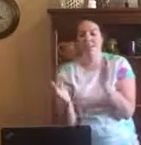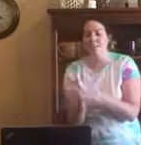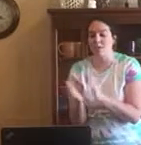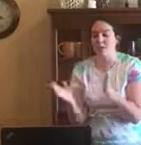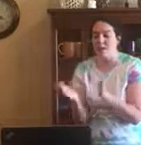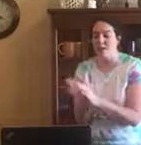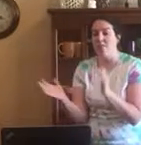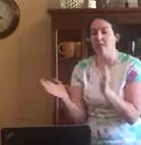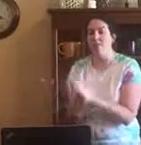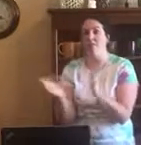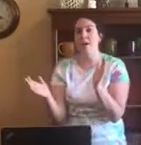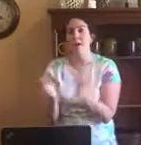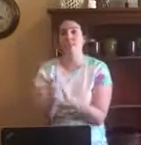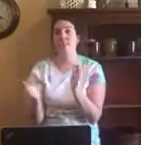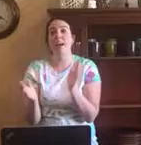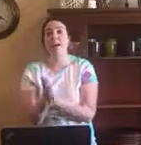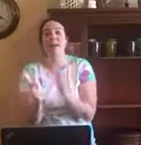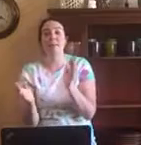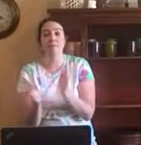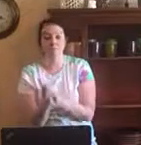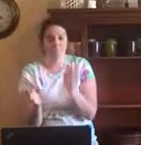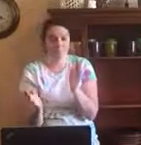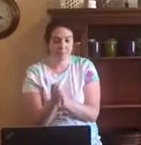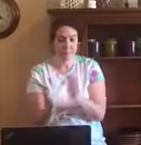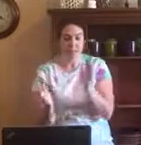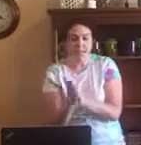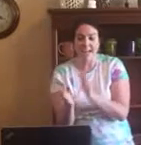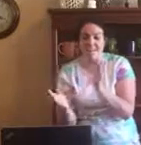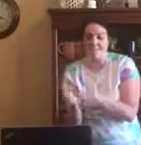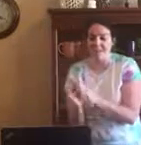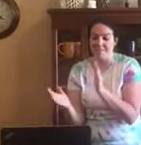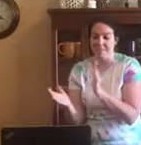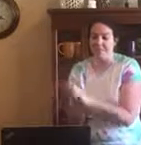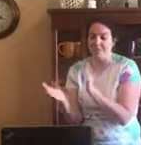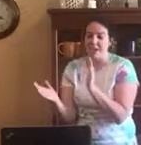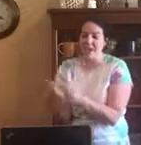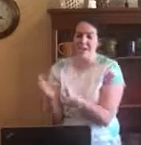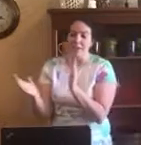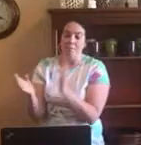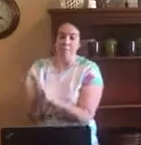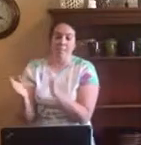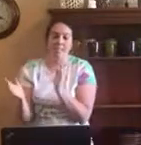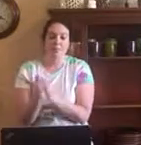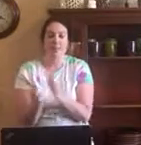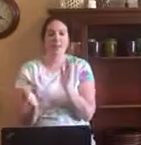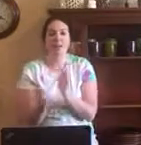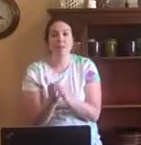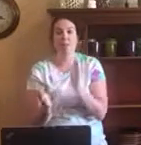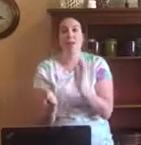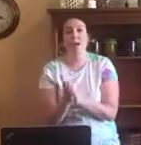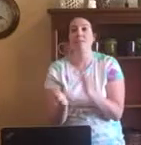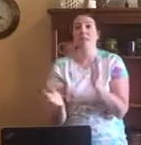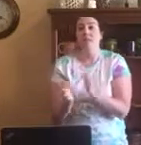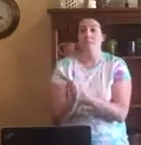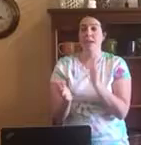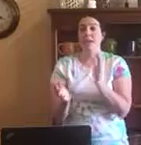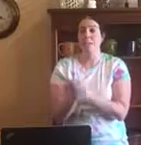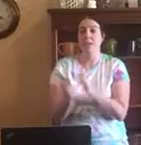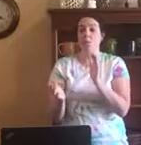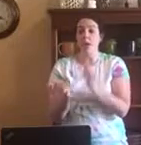me wanna live my life. Oh, yeah. God made me shine, makes me come alive, makes me wanna